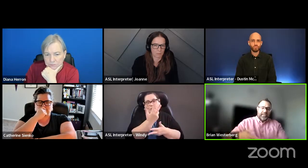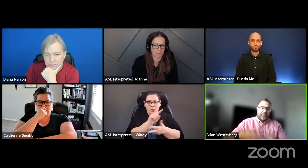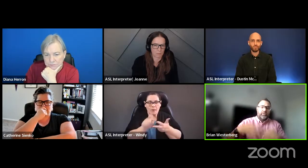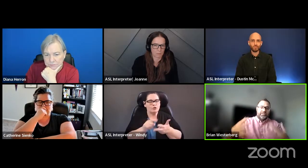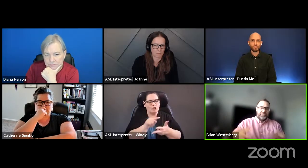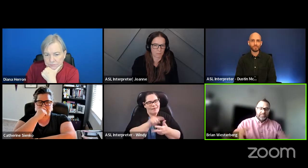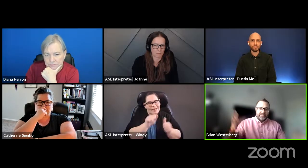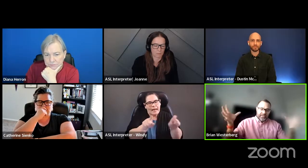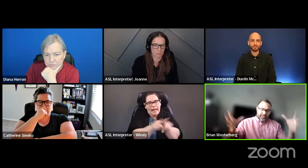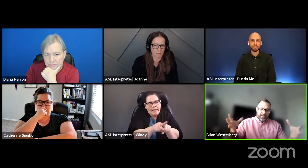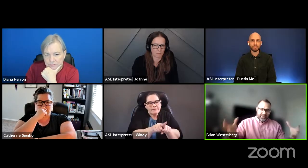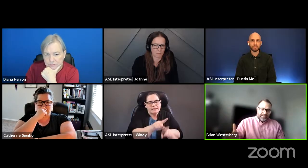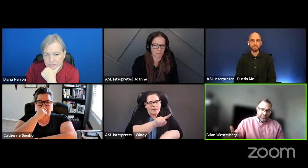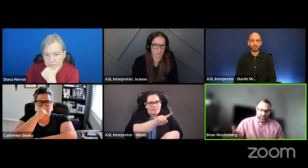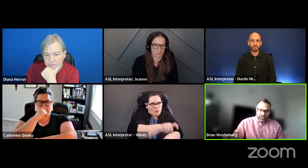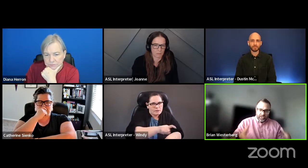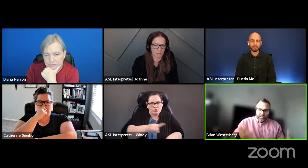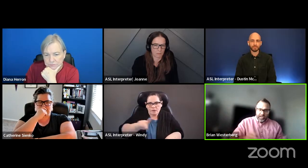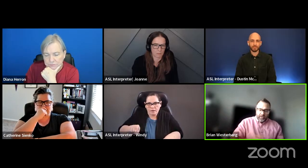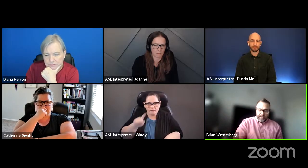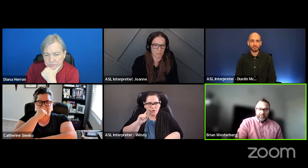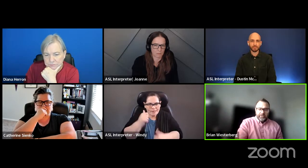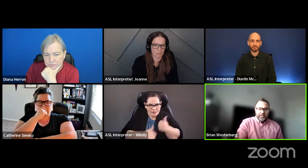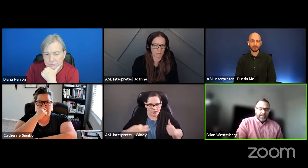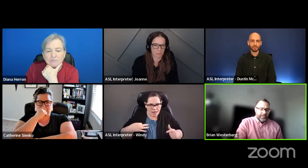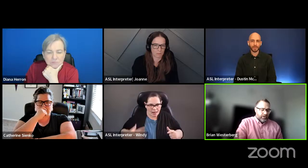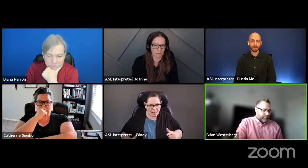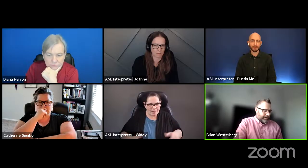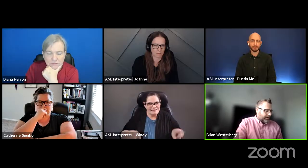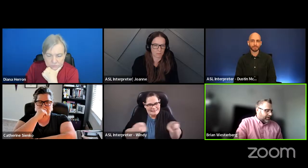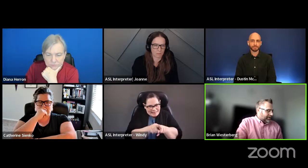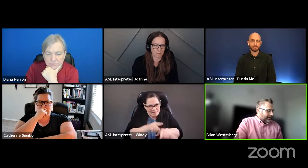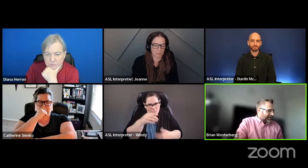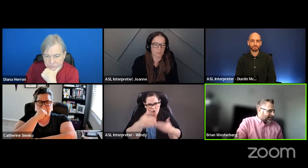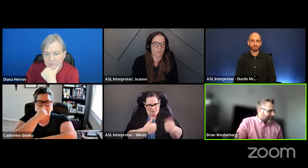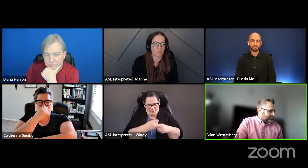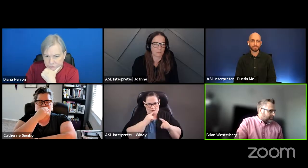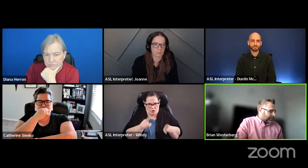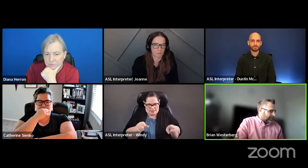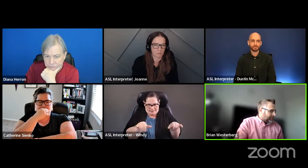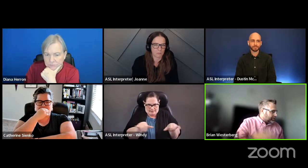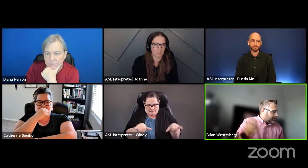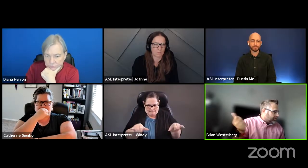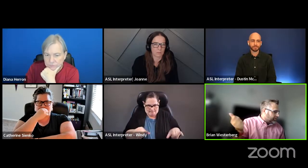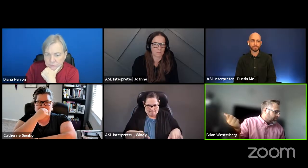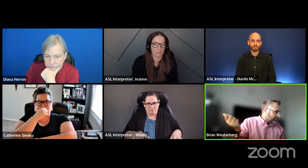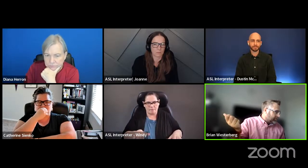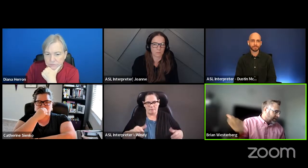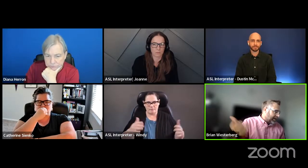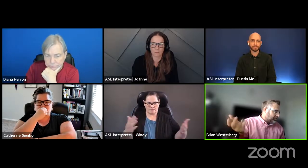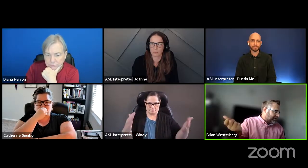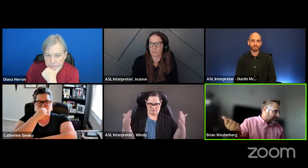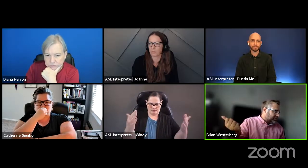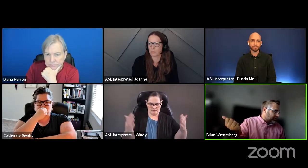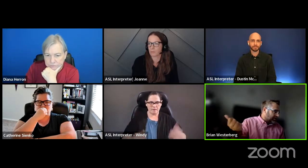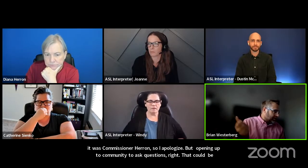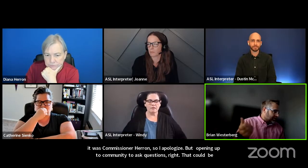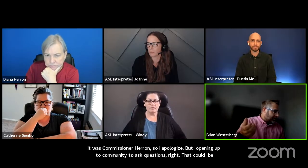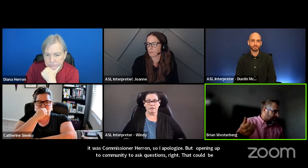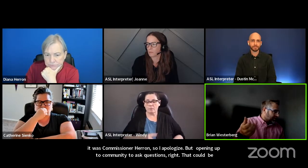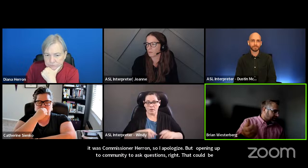it's the same process, and then it's easier to judge that way and go from there. But yeah, present